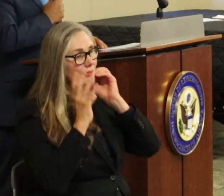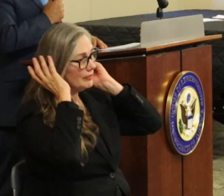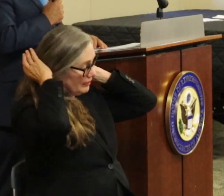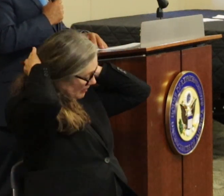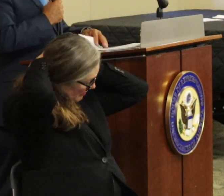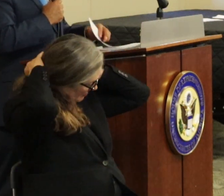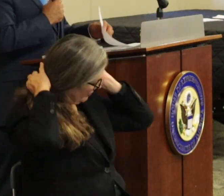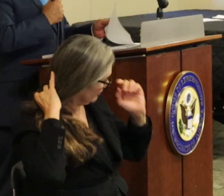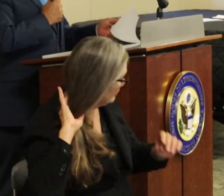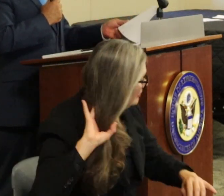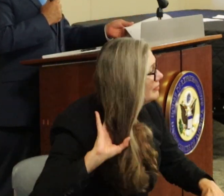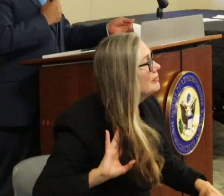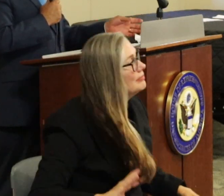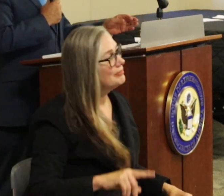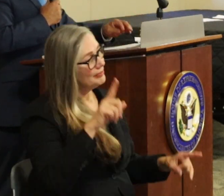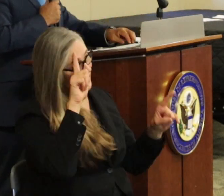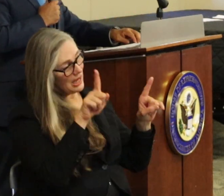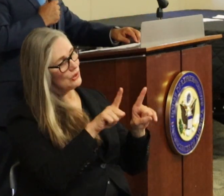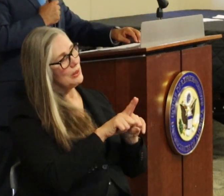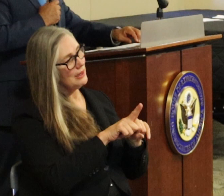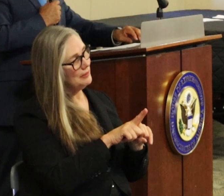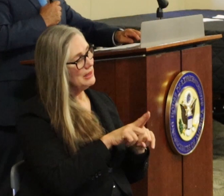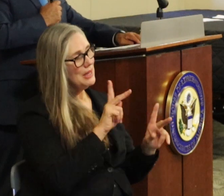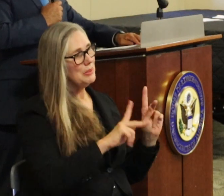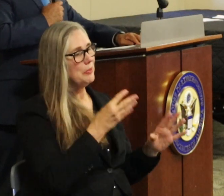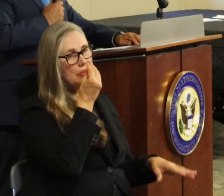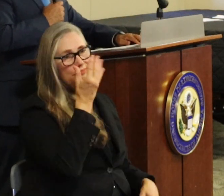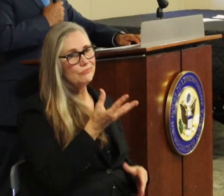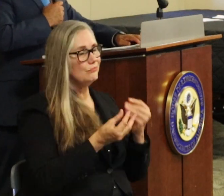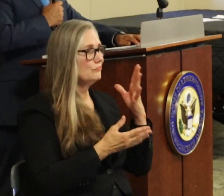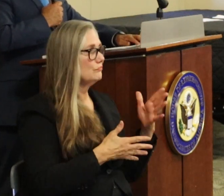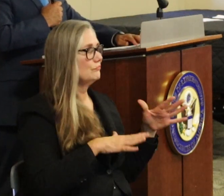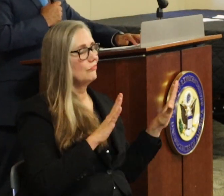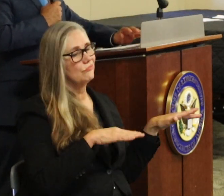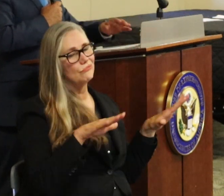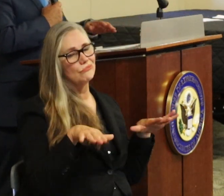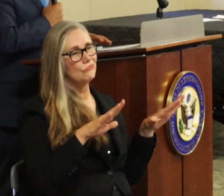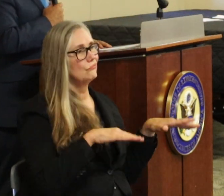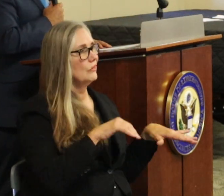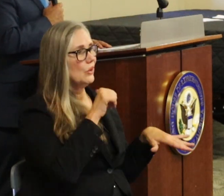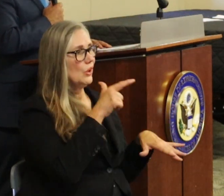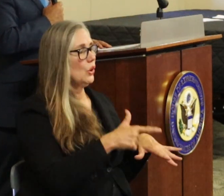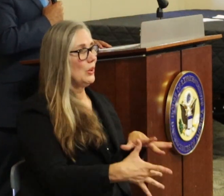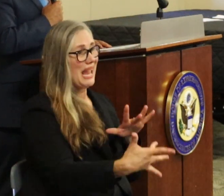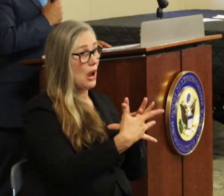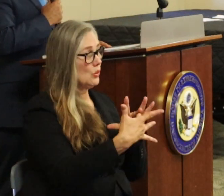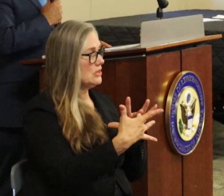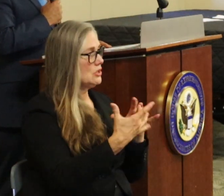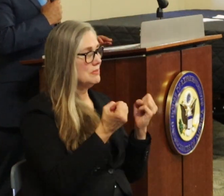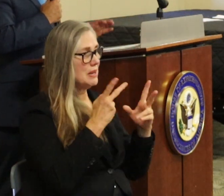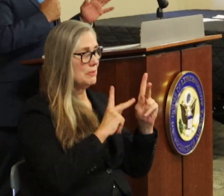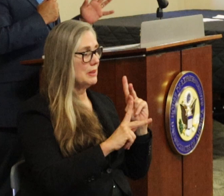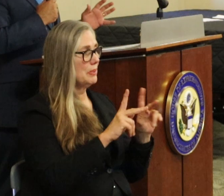Very valid points, and I agree with you. There's a lot of apathy, and you know, we try, we outreach, and we try to get as many people here